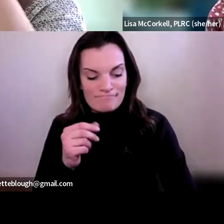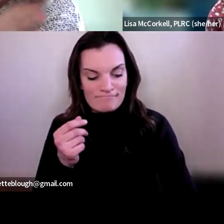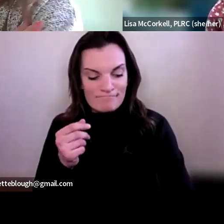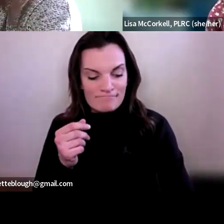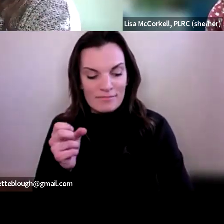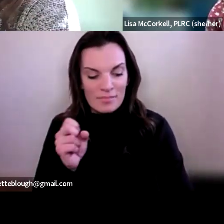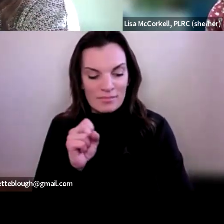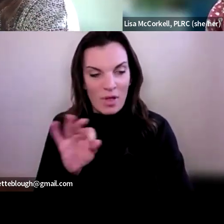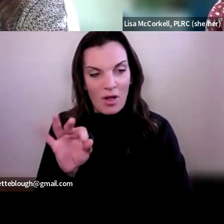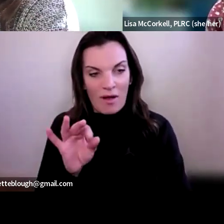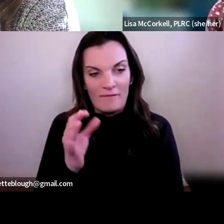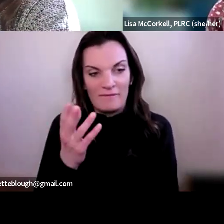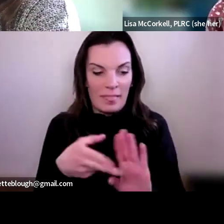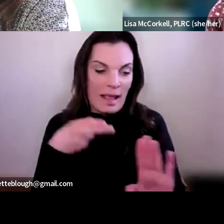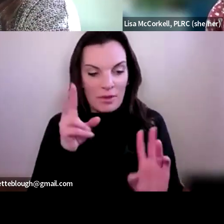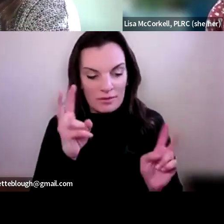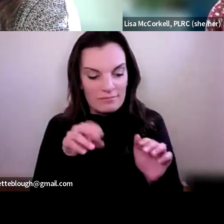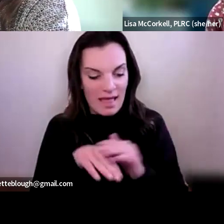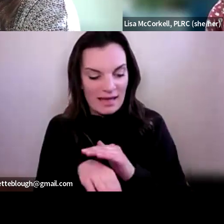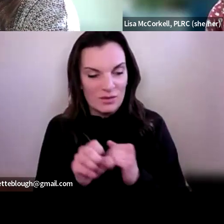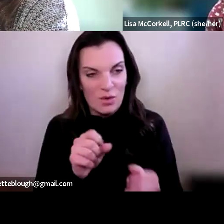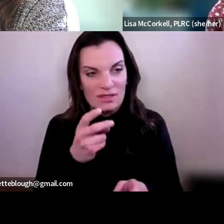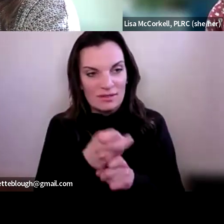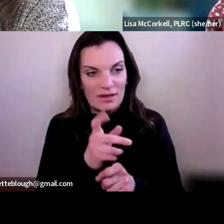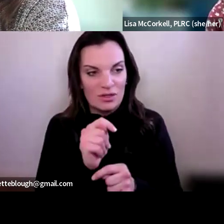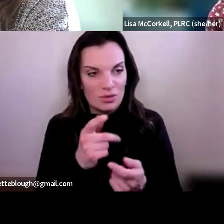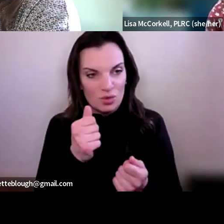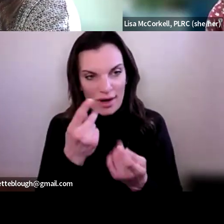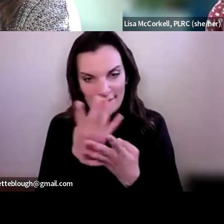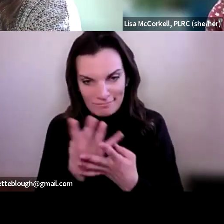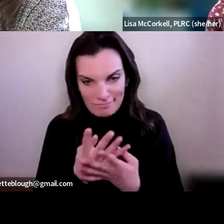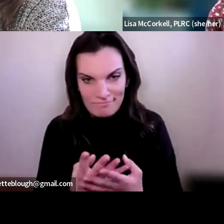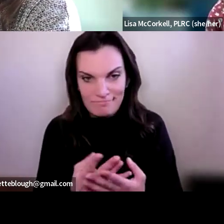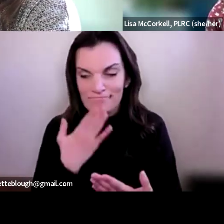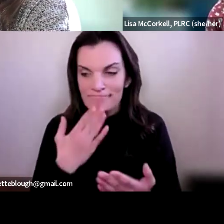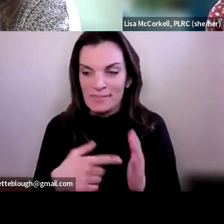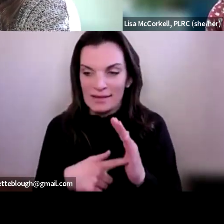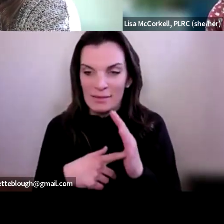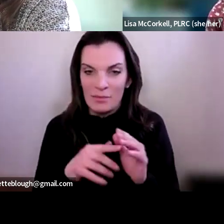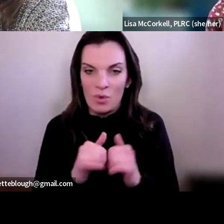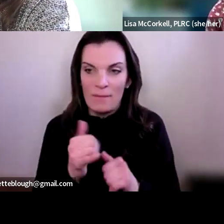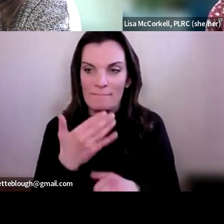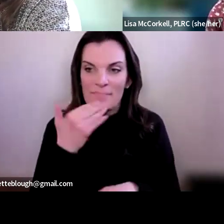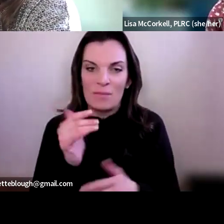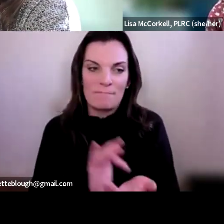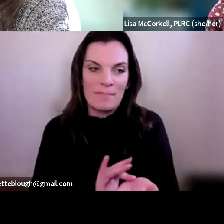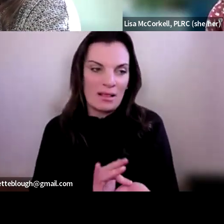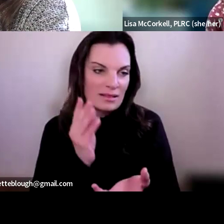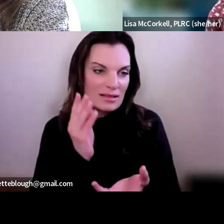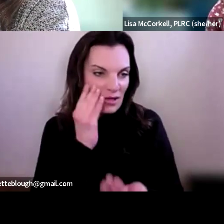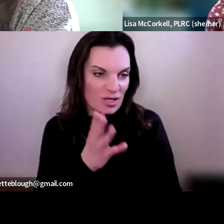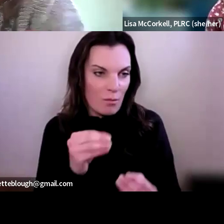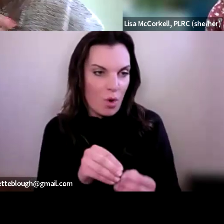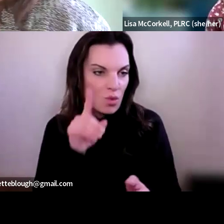many folks are able to. And so it's difficult to tease these things out. It's another example of where better medical education and more